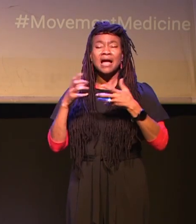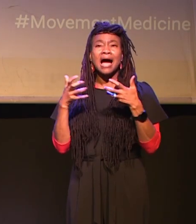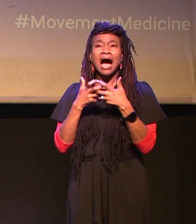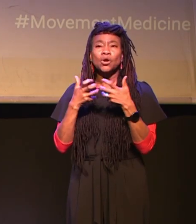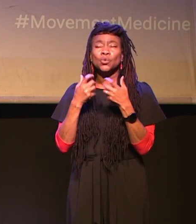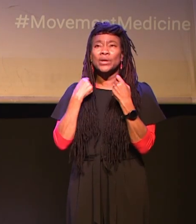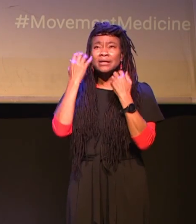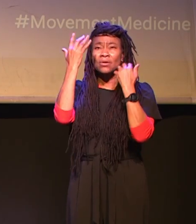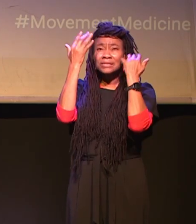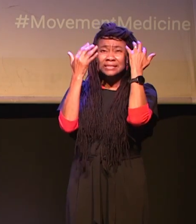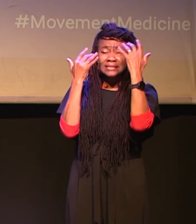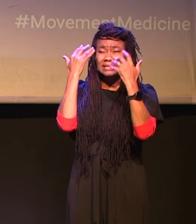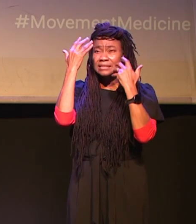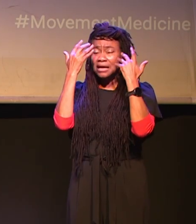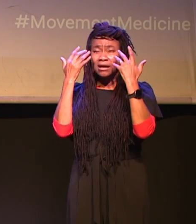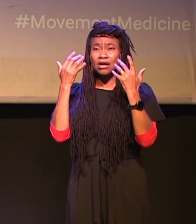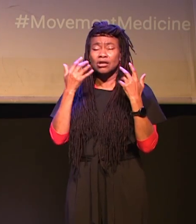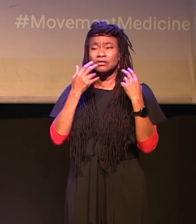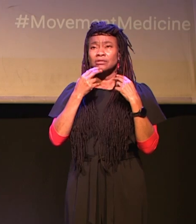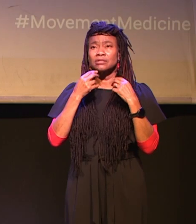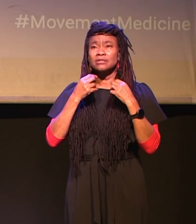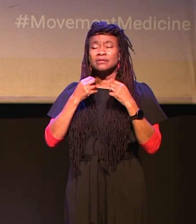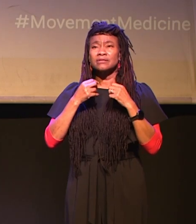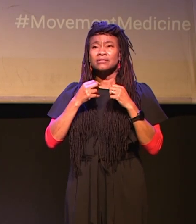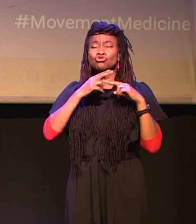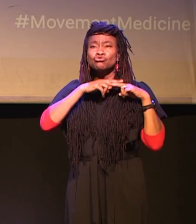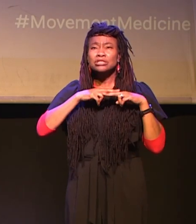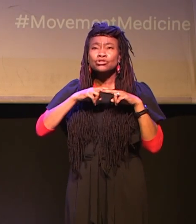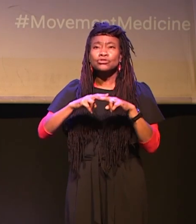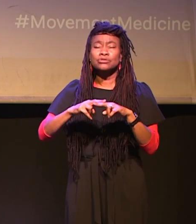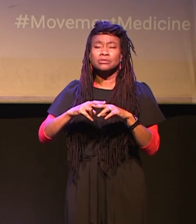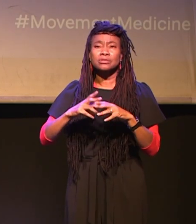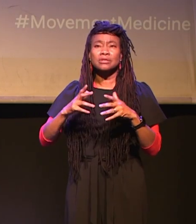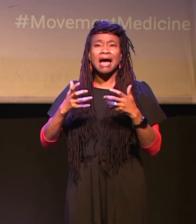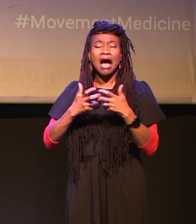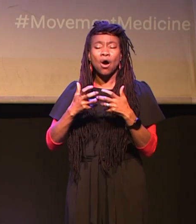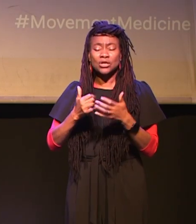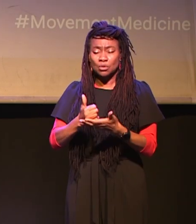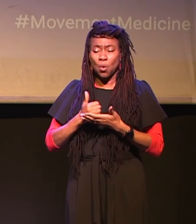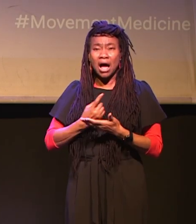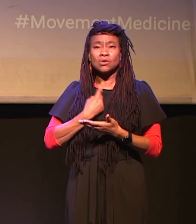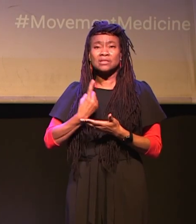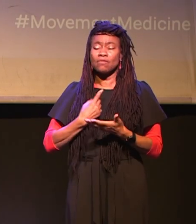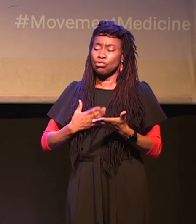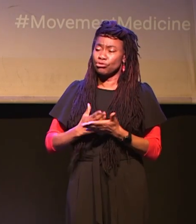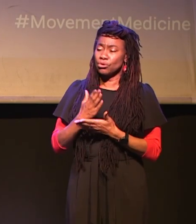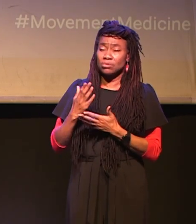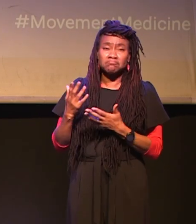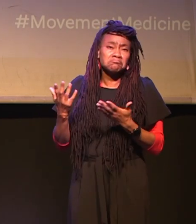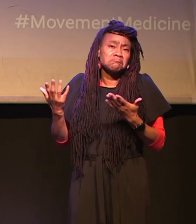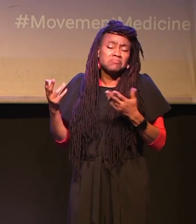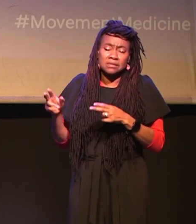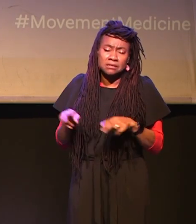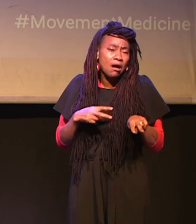different traditions and different ways of being to support that. So whether that's through dance or through